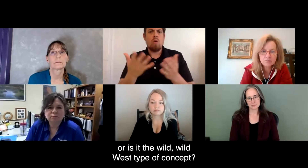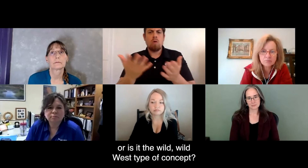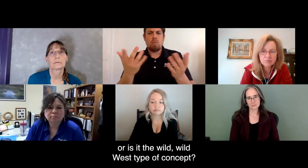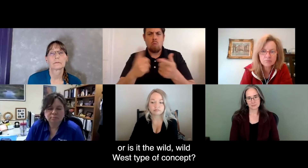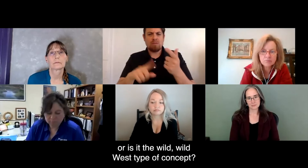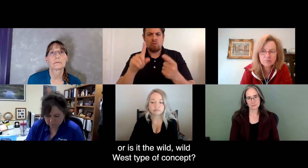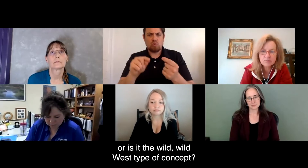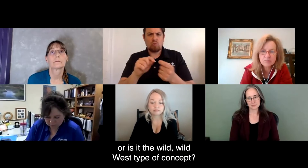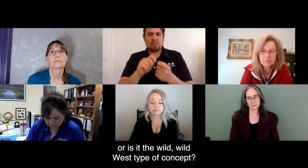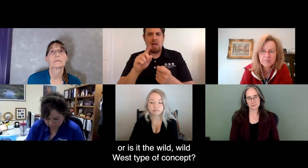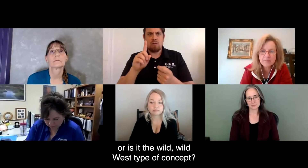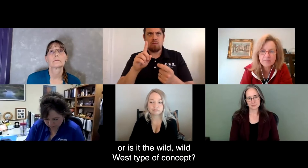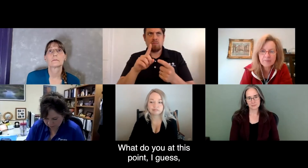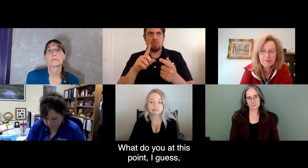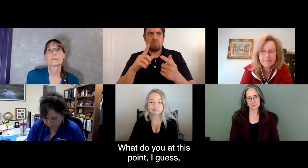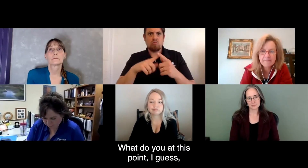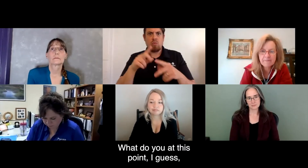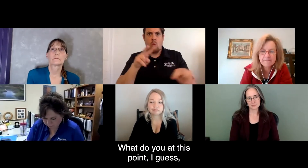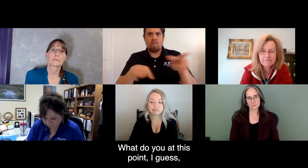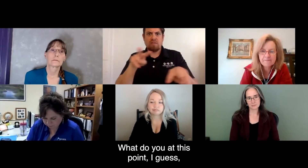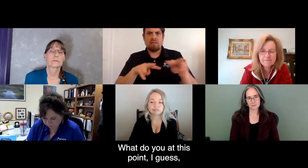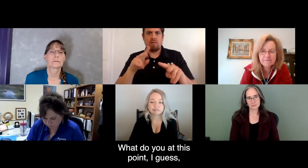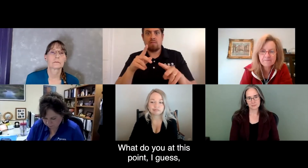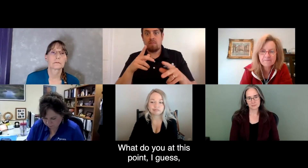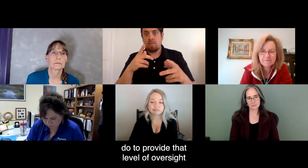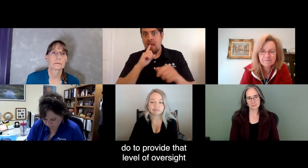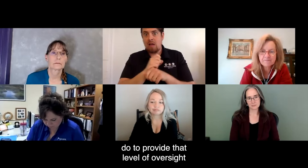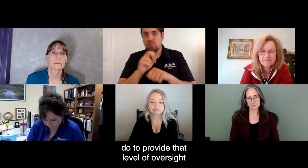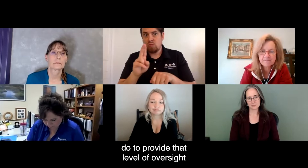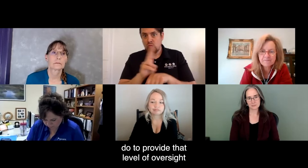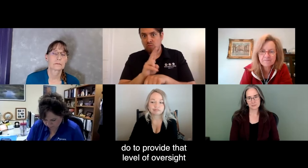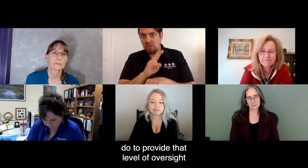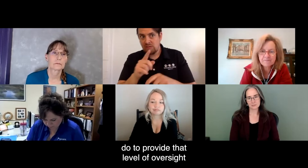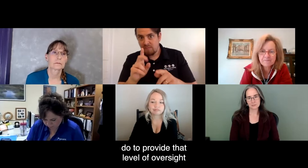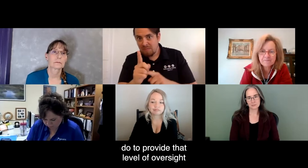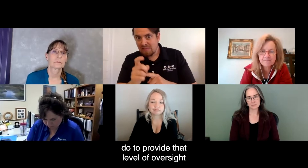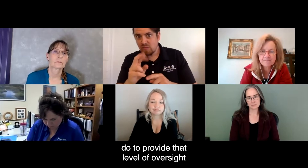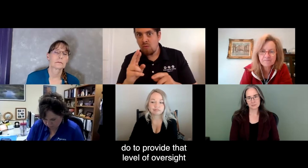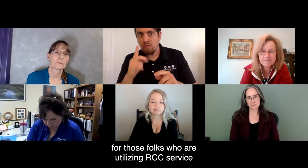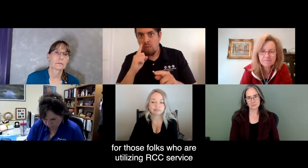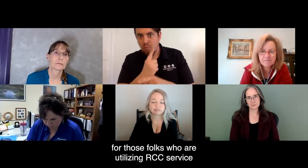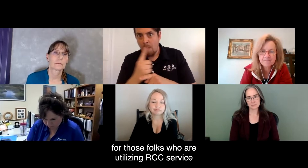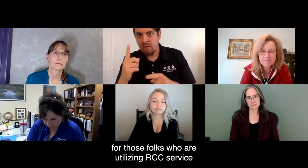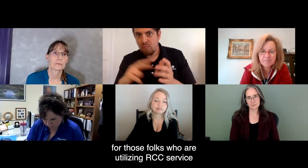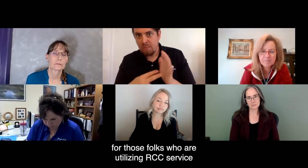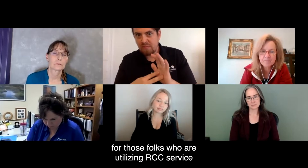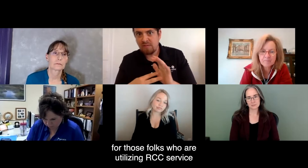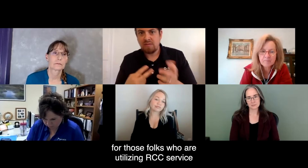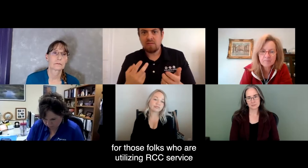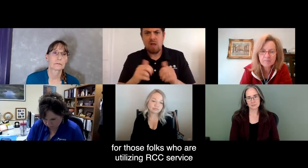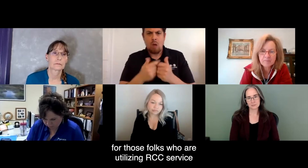is it the wild, wild west type of concepts? What do you at this point, I guess, do to provide that level of oversight for those folks who